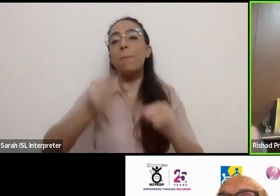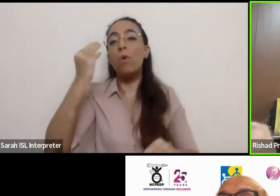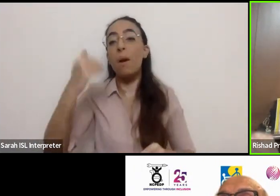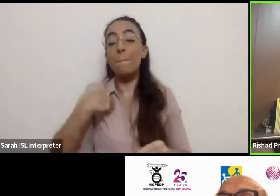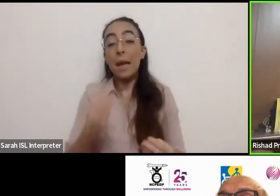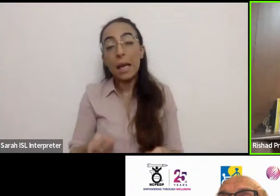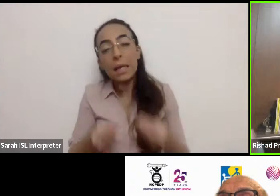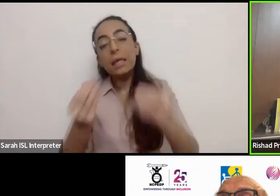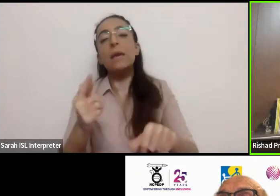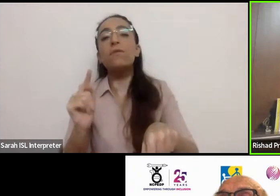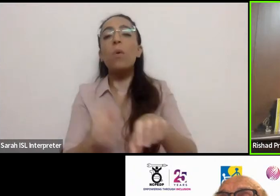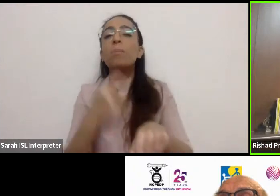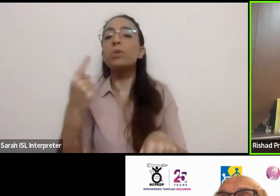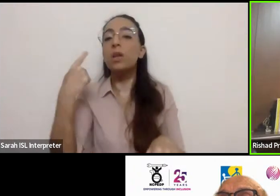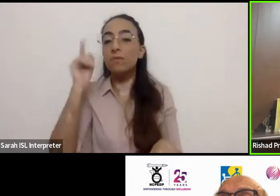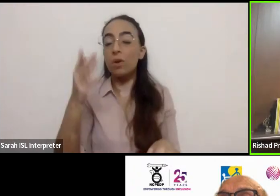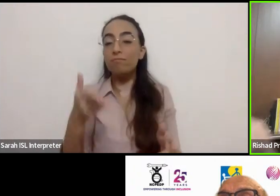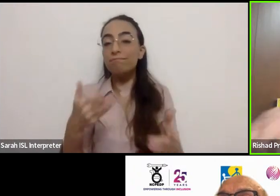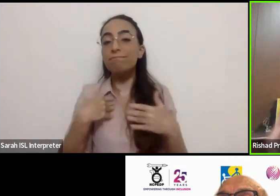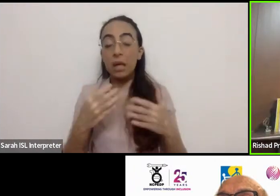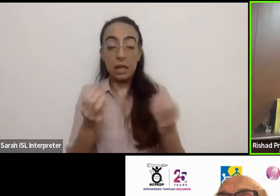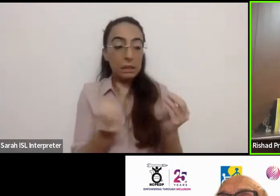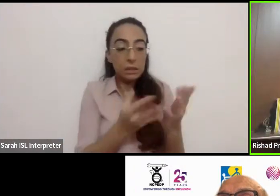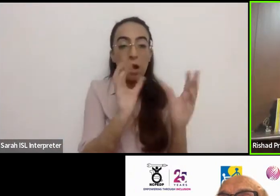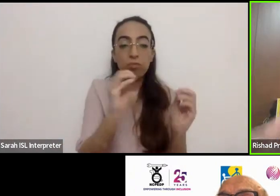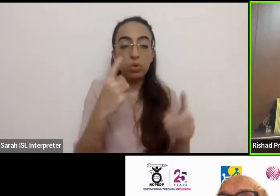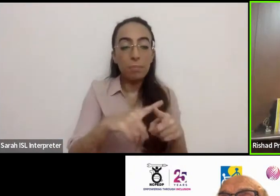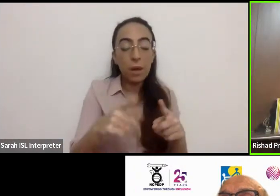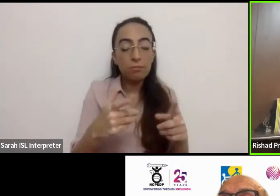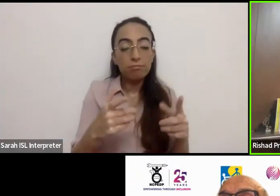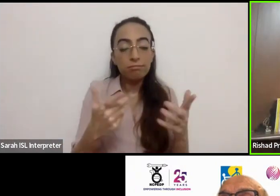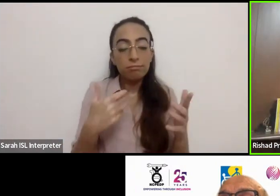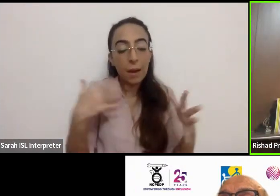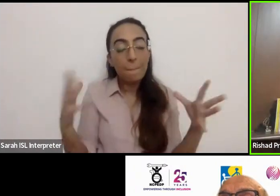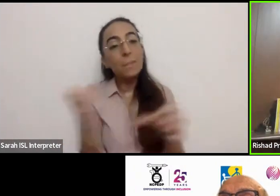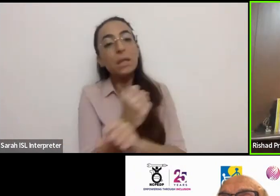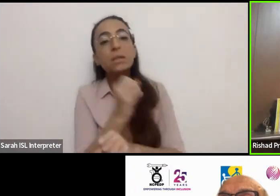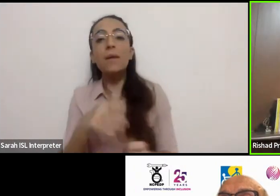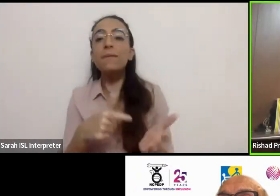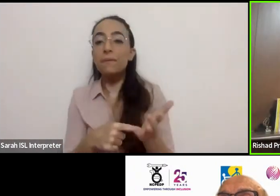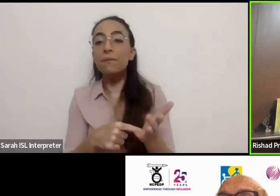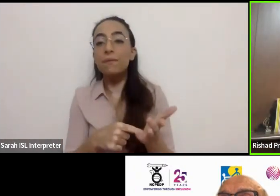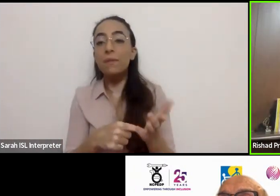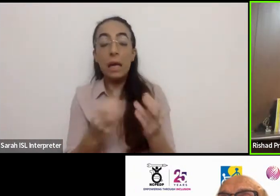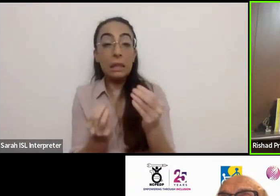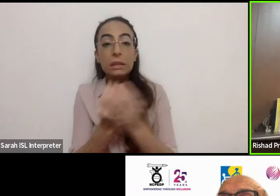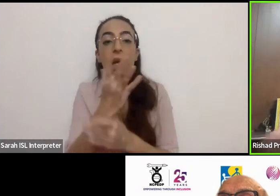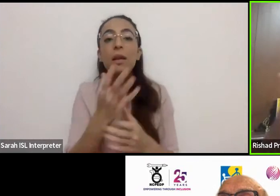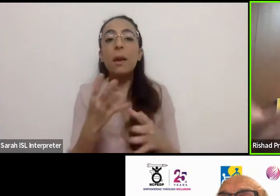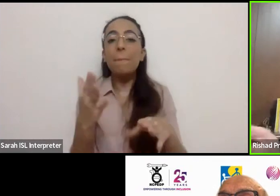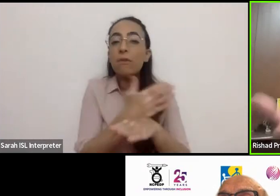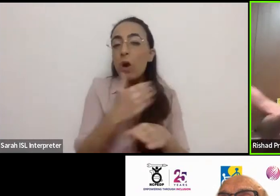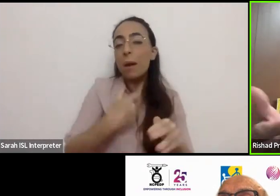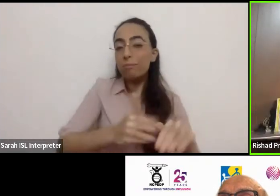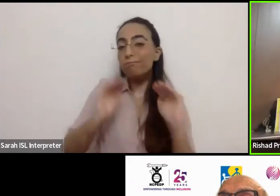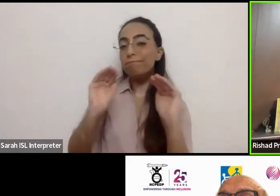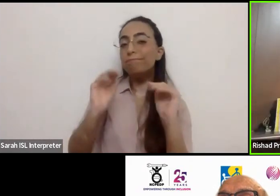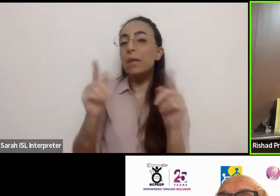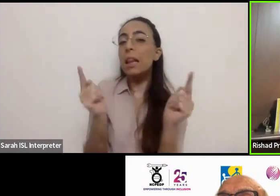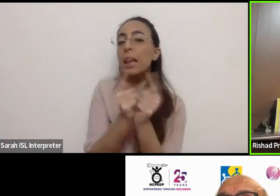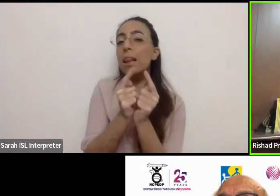not at a loss even before they start, someone is not disadvantaged even before they've started, I think is an important thing. And we can be